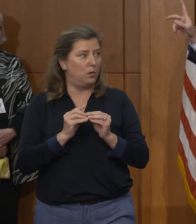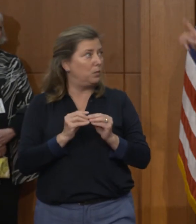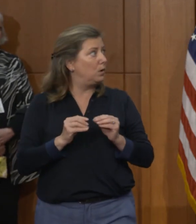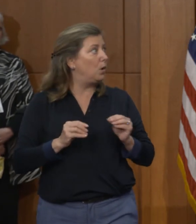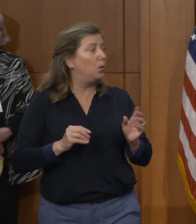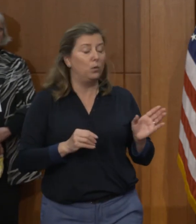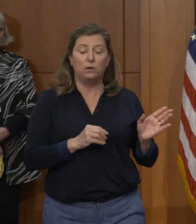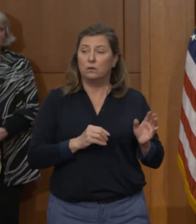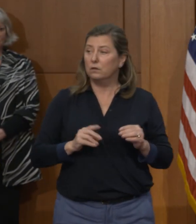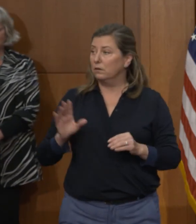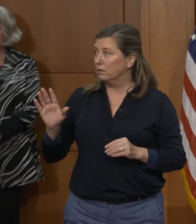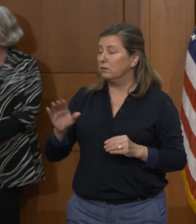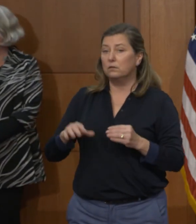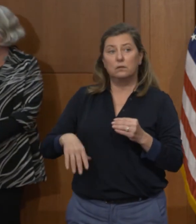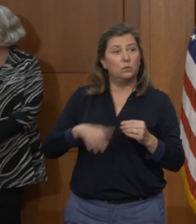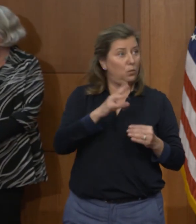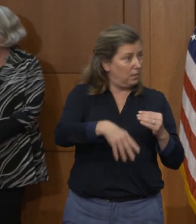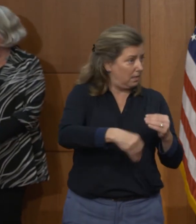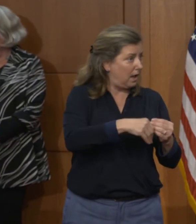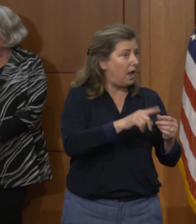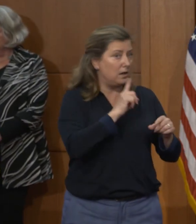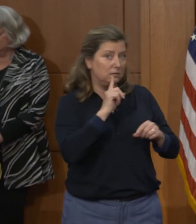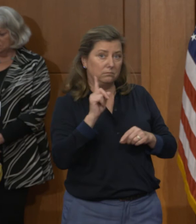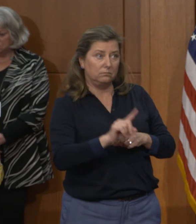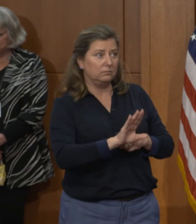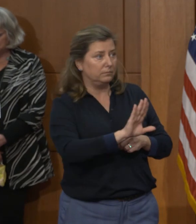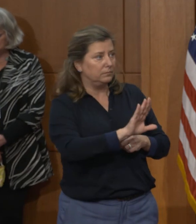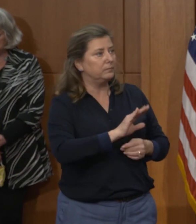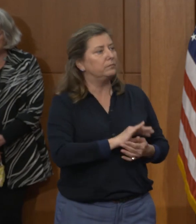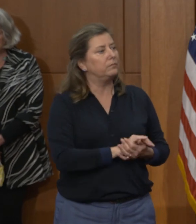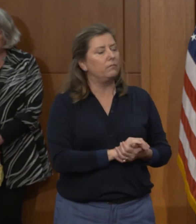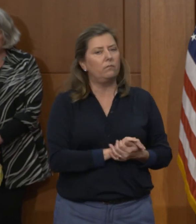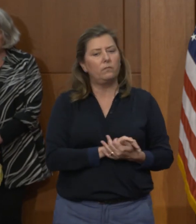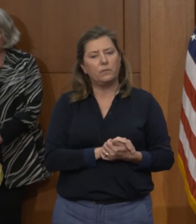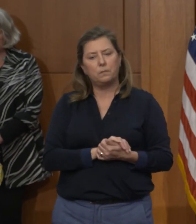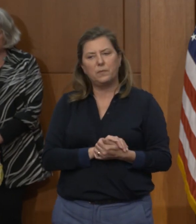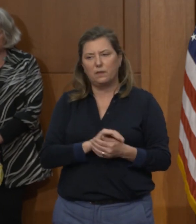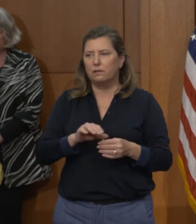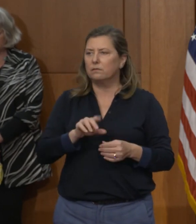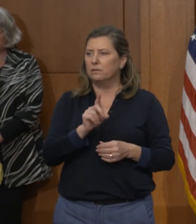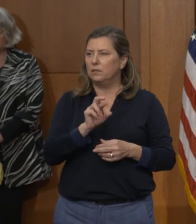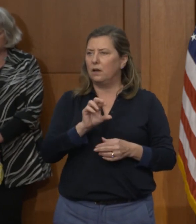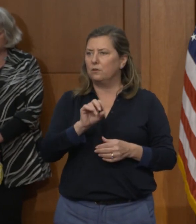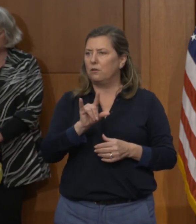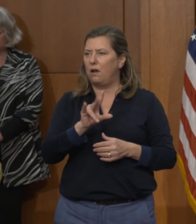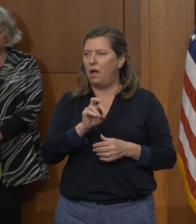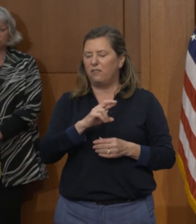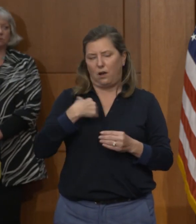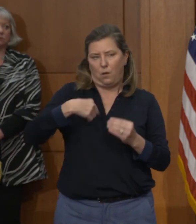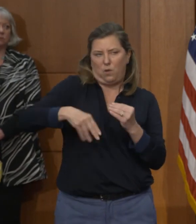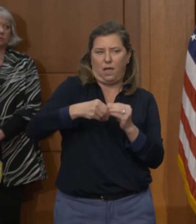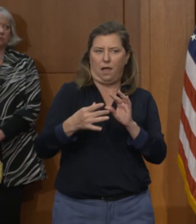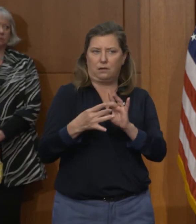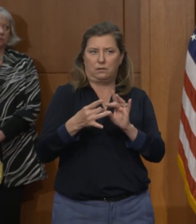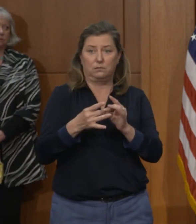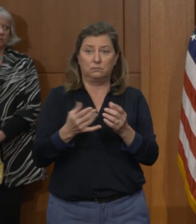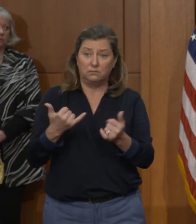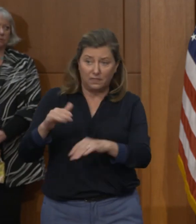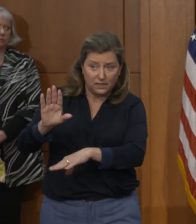I'll simply add to Dr. Oliver's answers that we are, even this